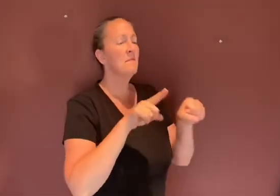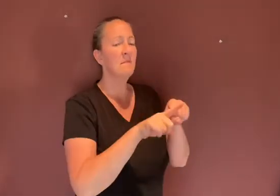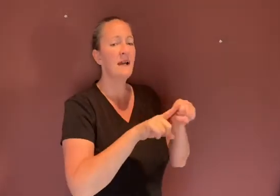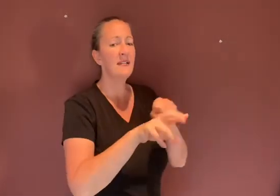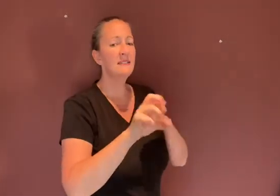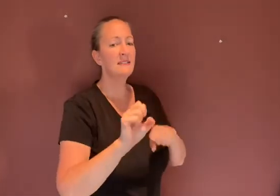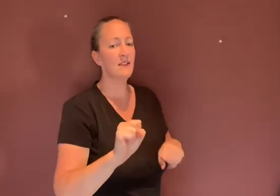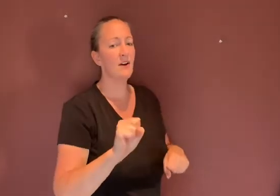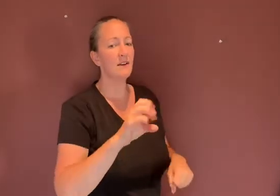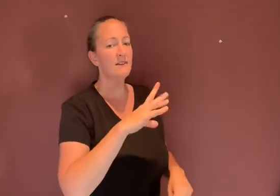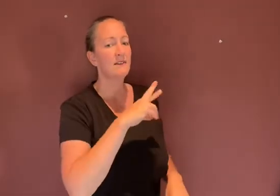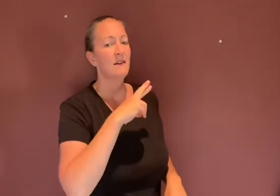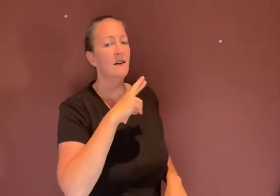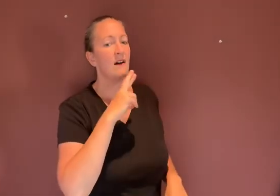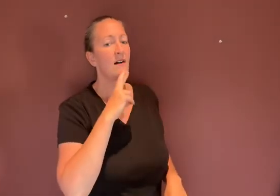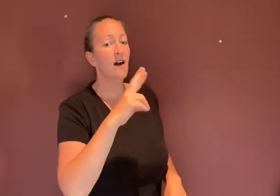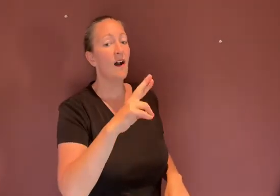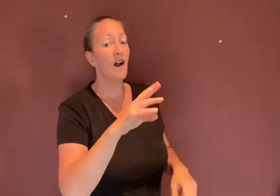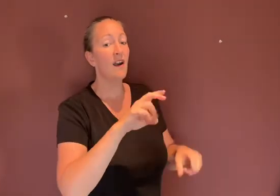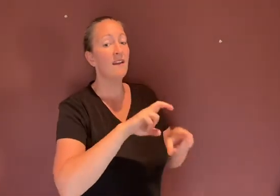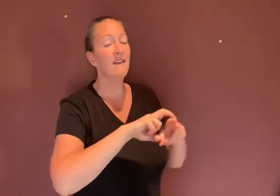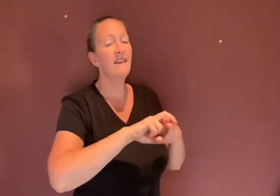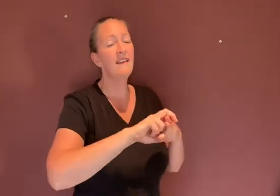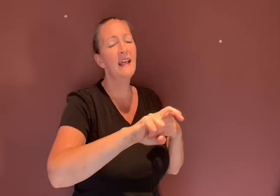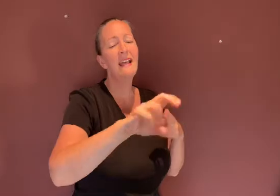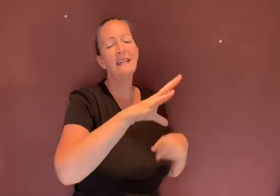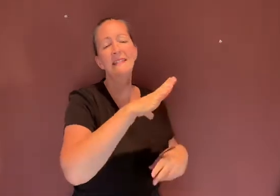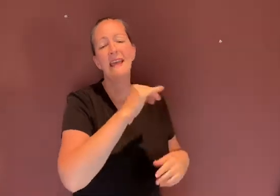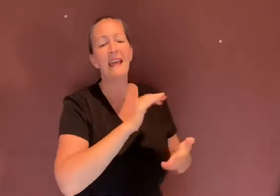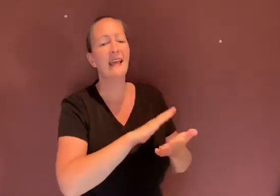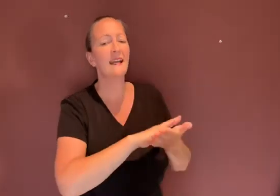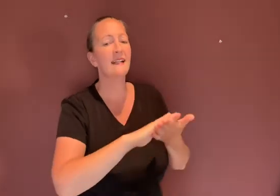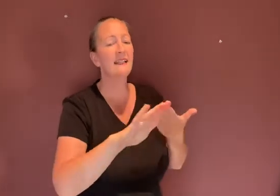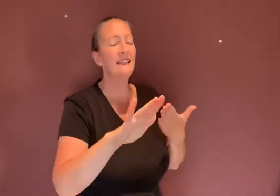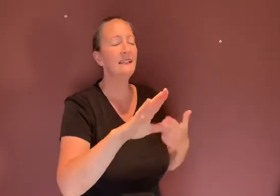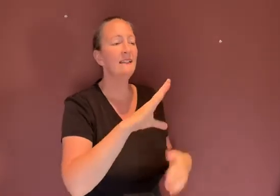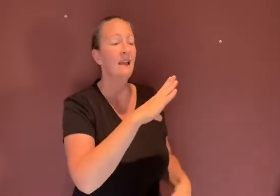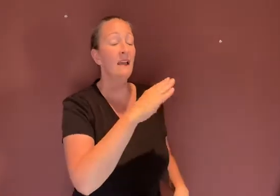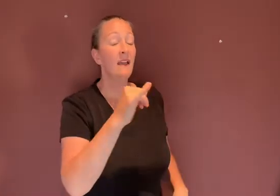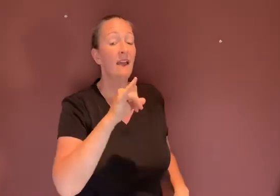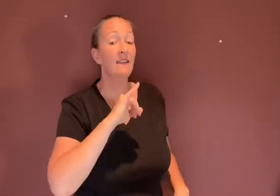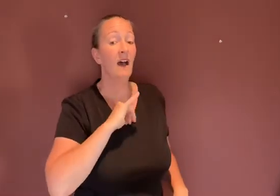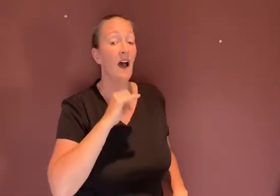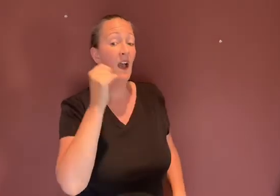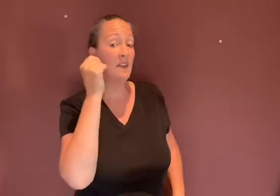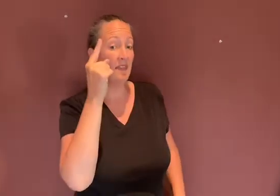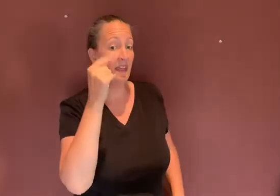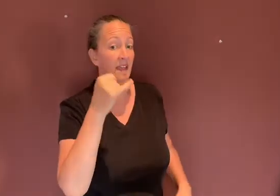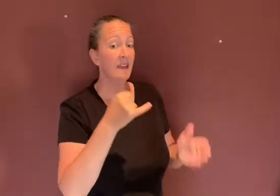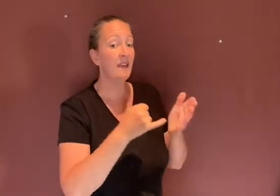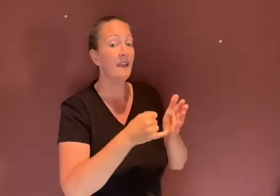"My socks are nice and clean, and I think